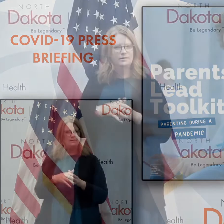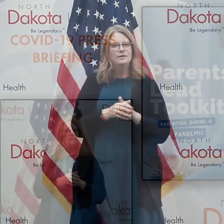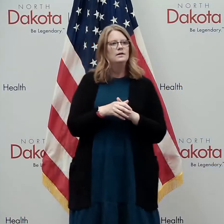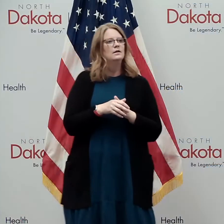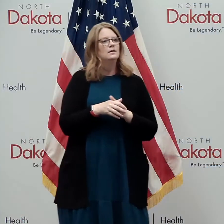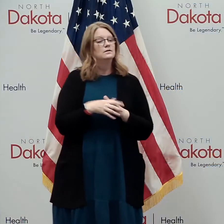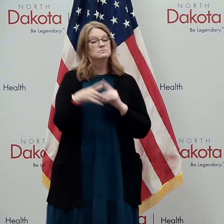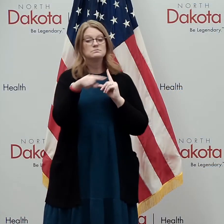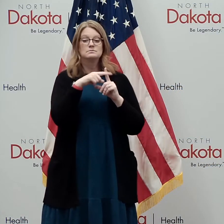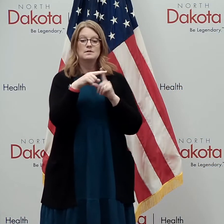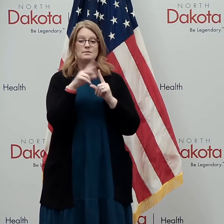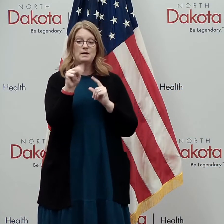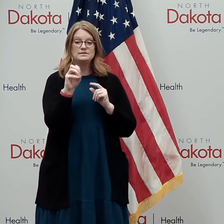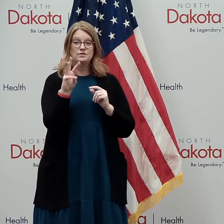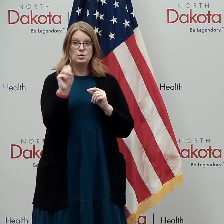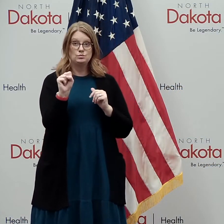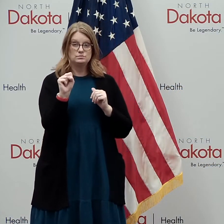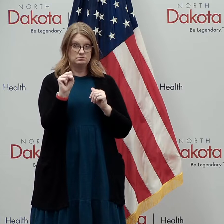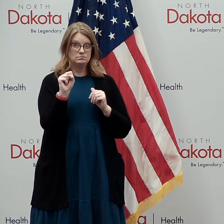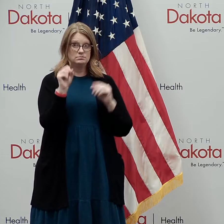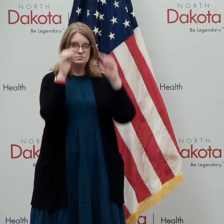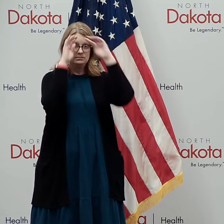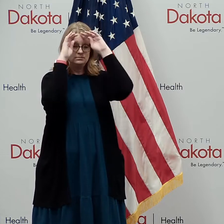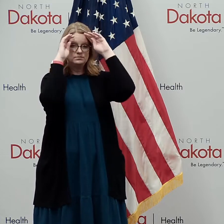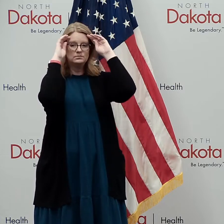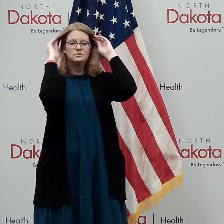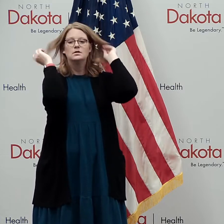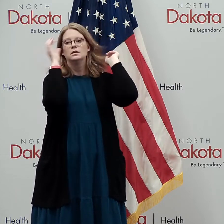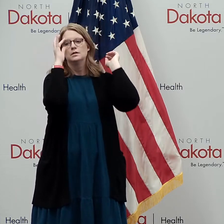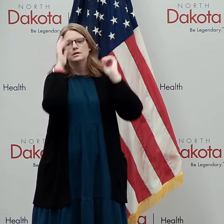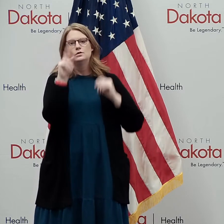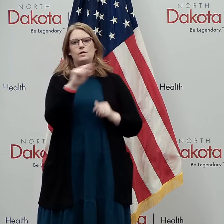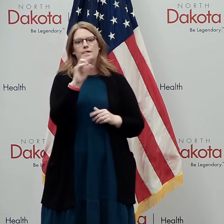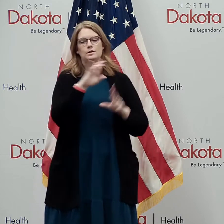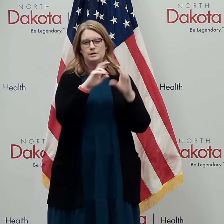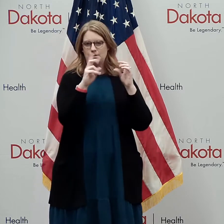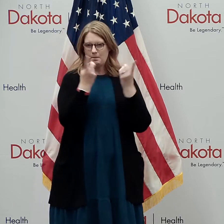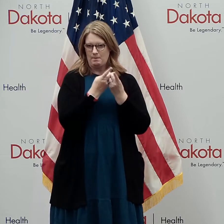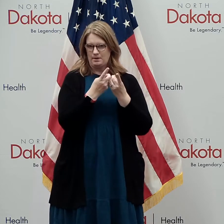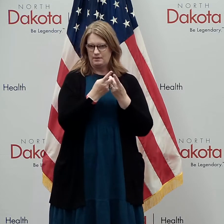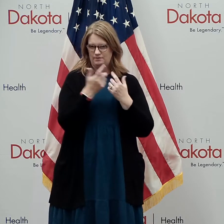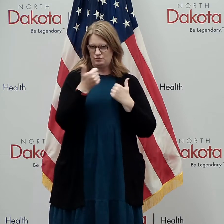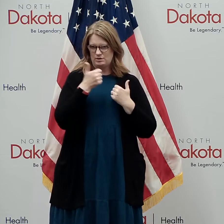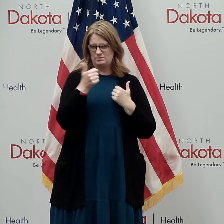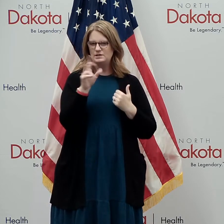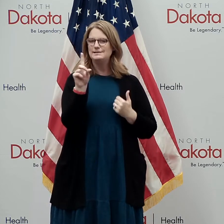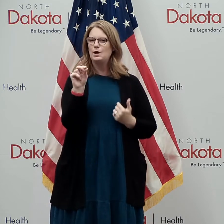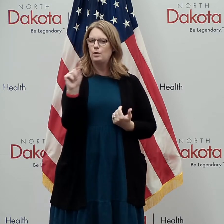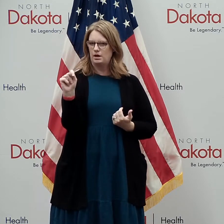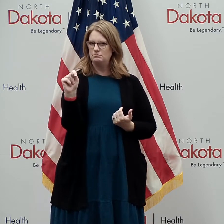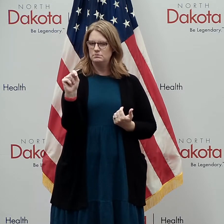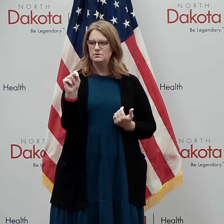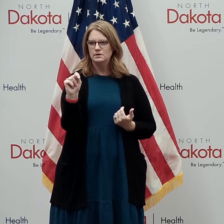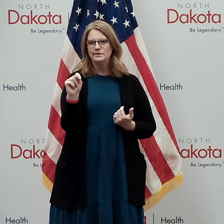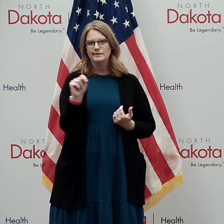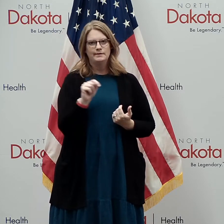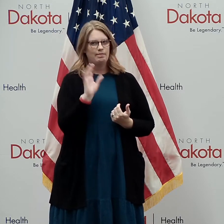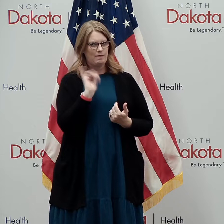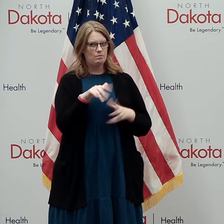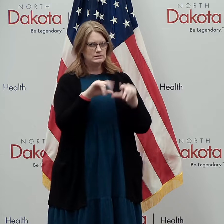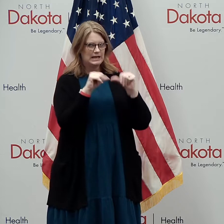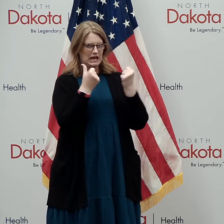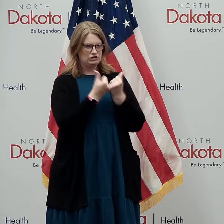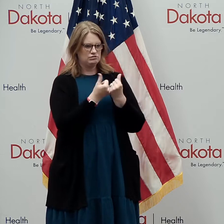Under the good news section, North Dakota Department of Transportation, of course, was one of those agencies that